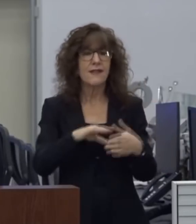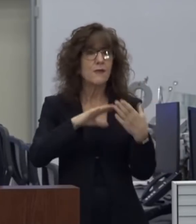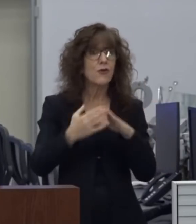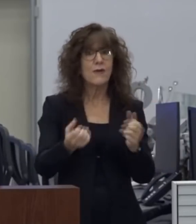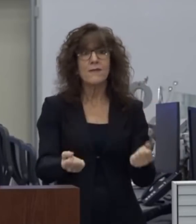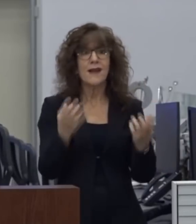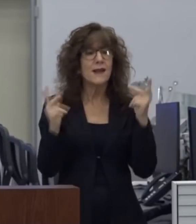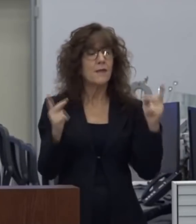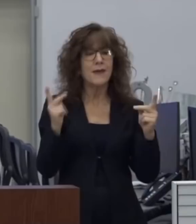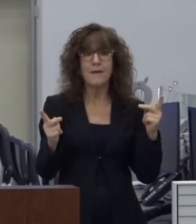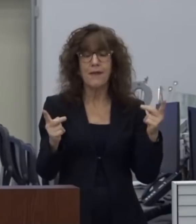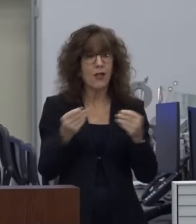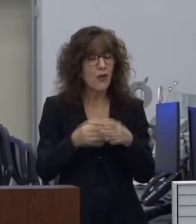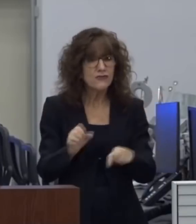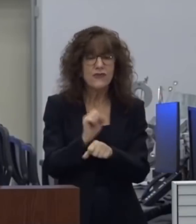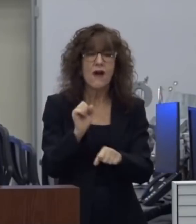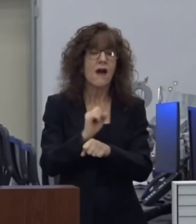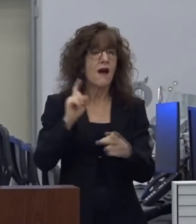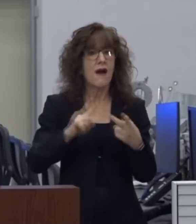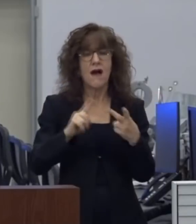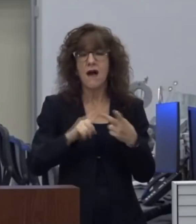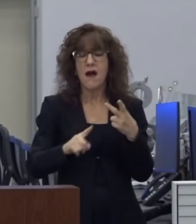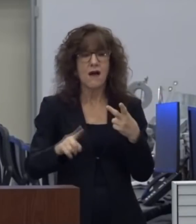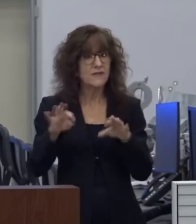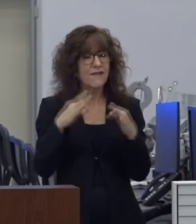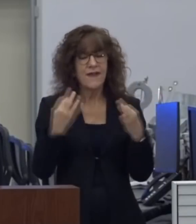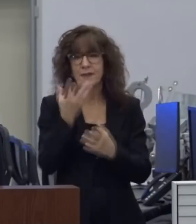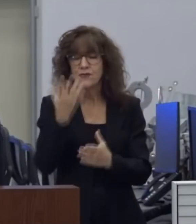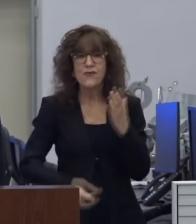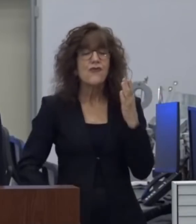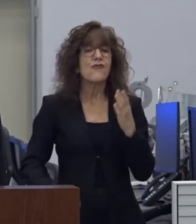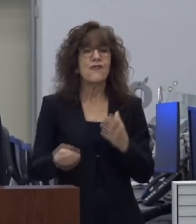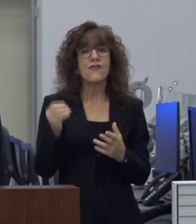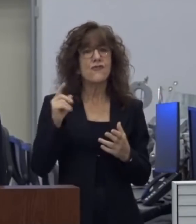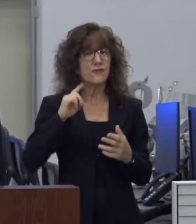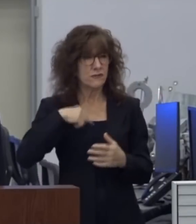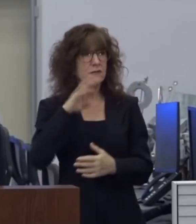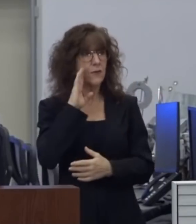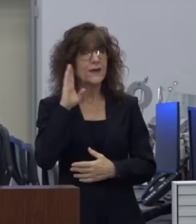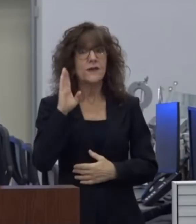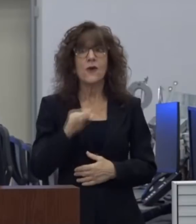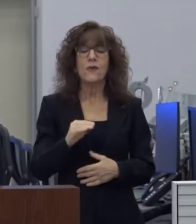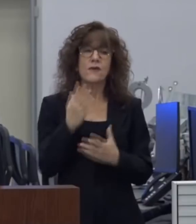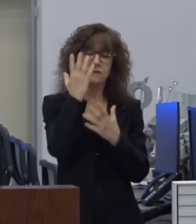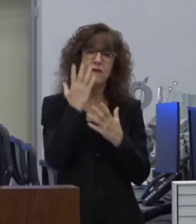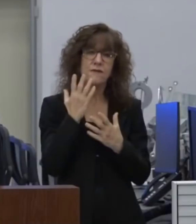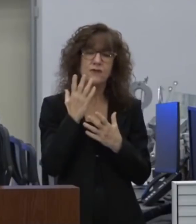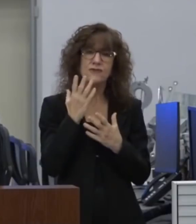their livelihood as well as have lost loved ones to COVID-19. And we know that,